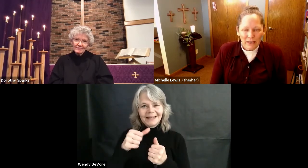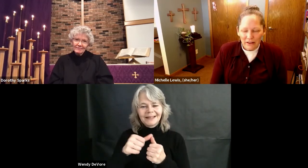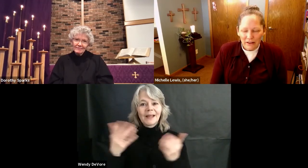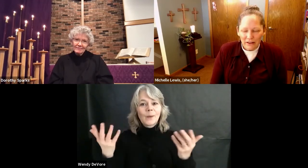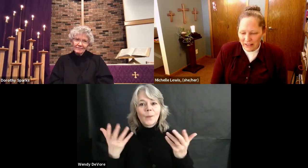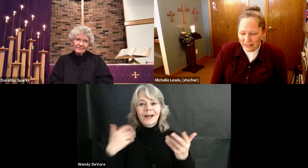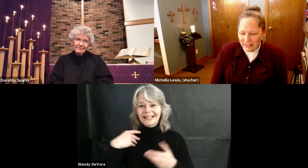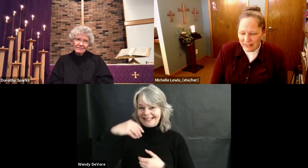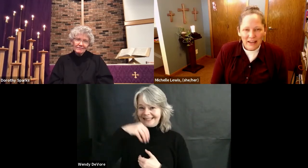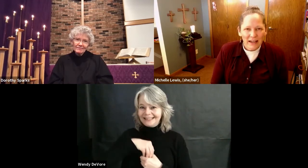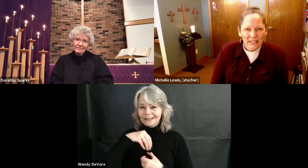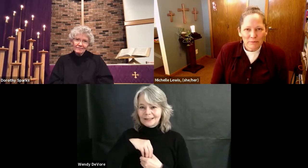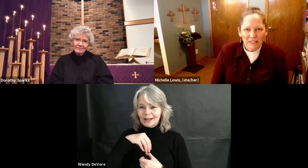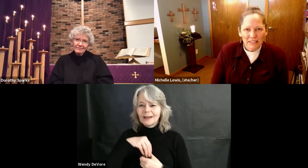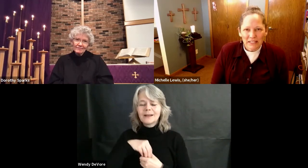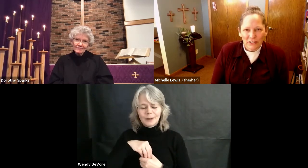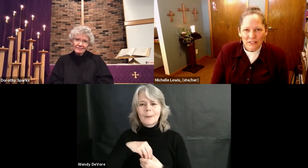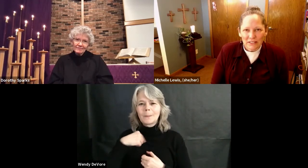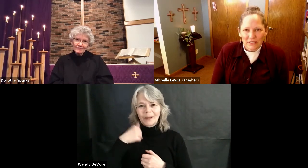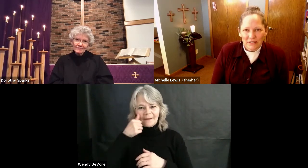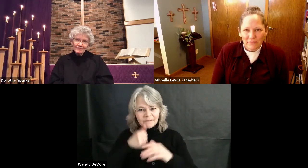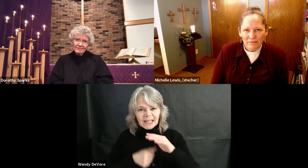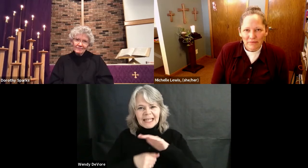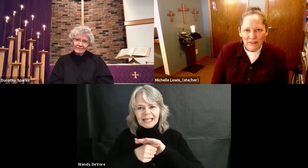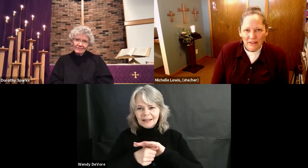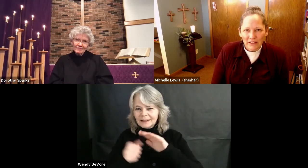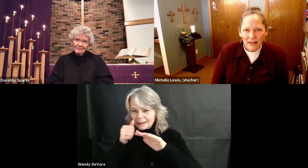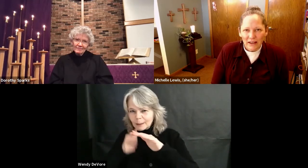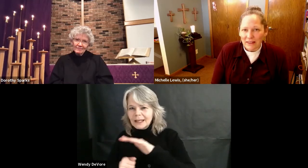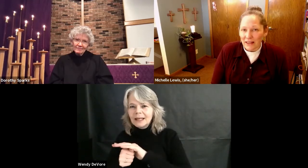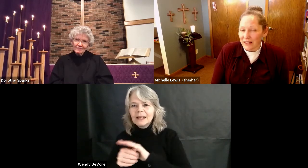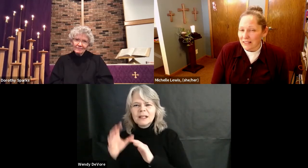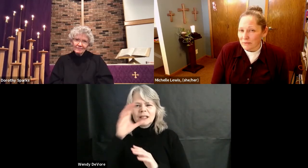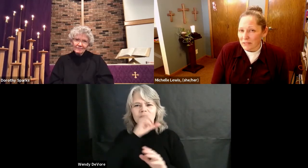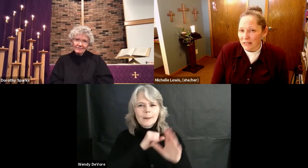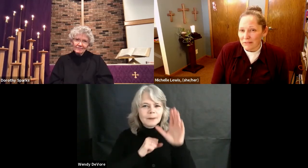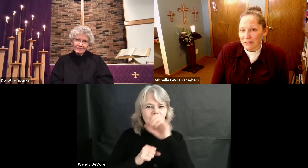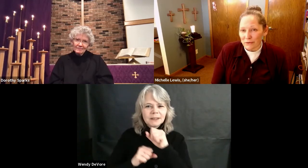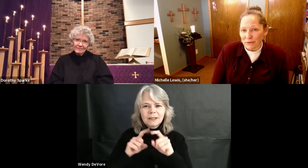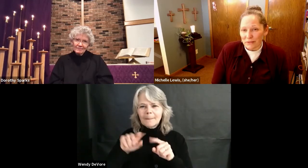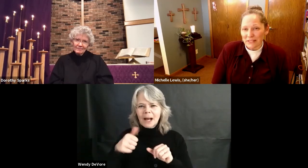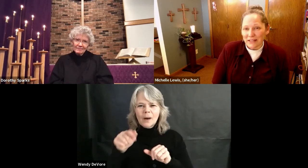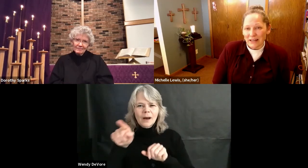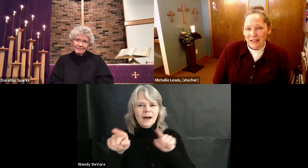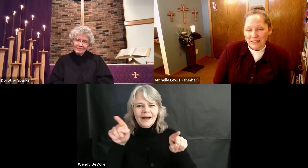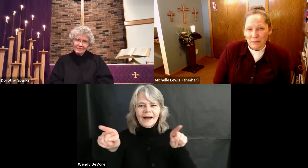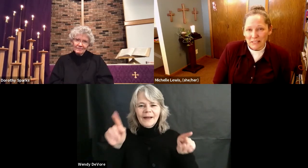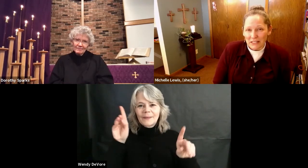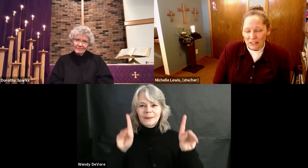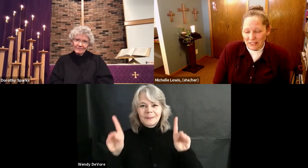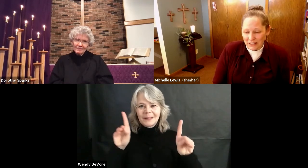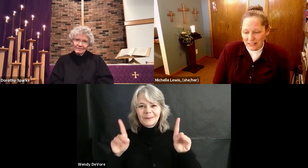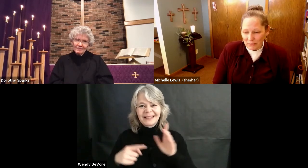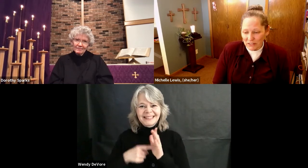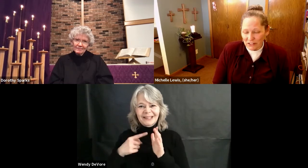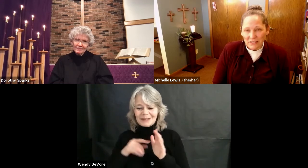we have hidden expectations, and that sometimes those